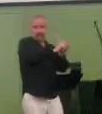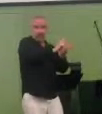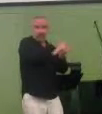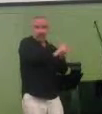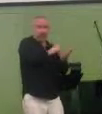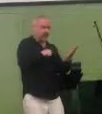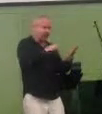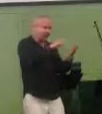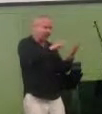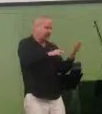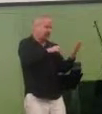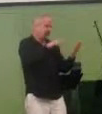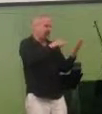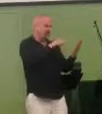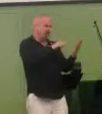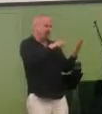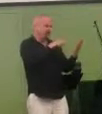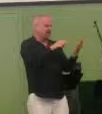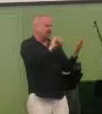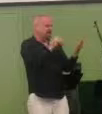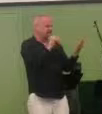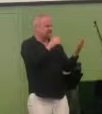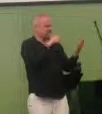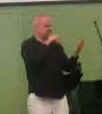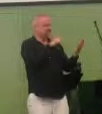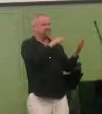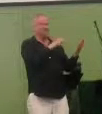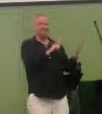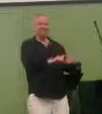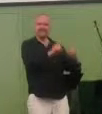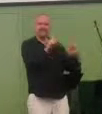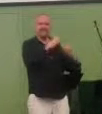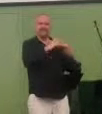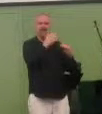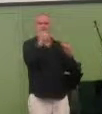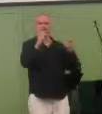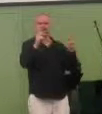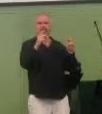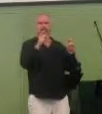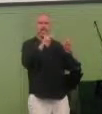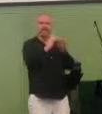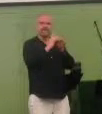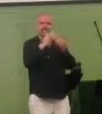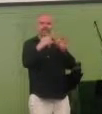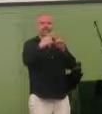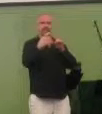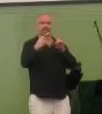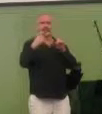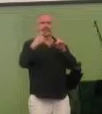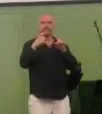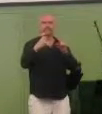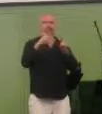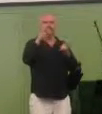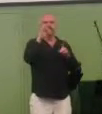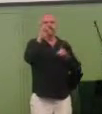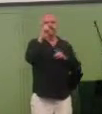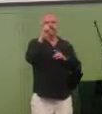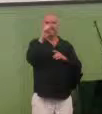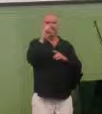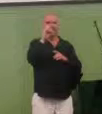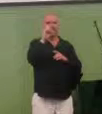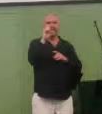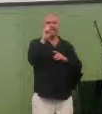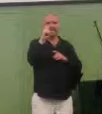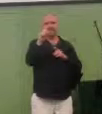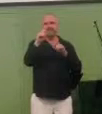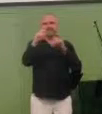from the influence of radical or lesbian feminism. Today, many of the most visible trans men come out of queer studies